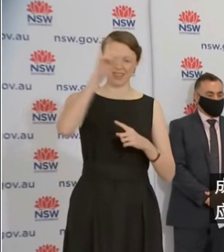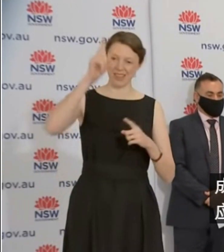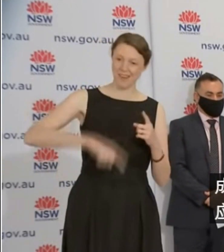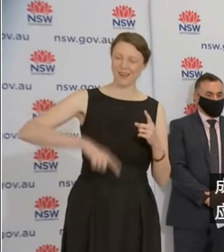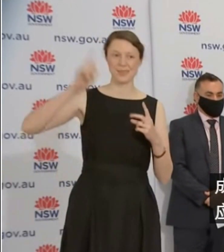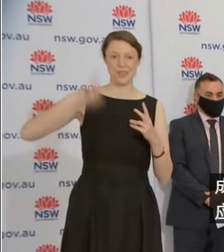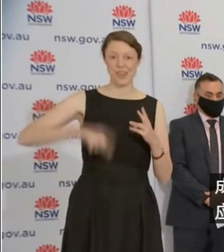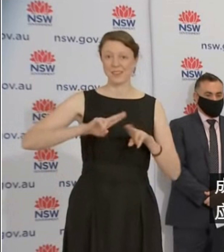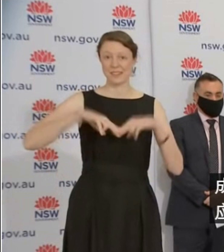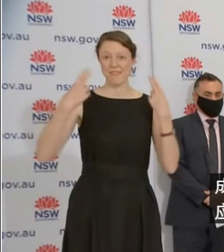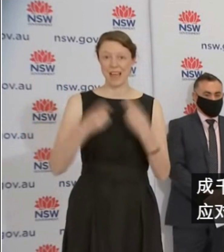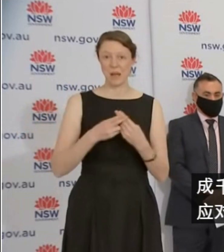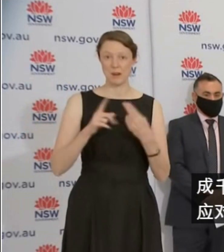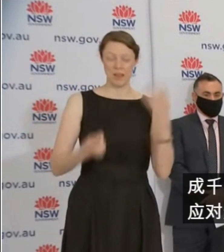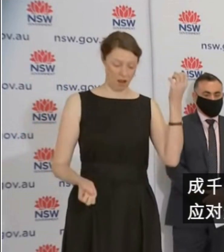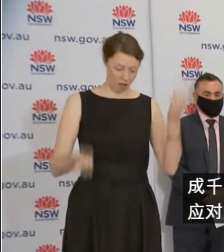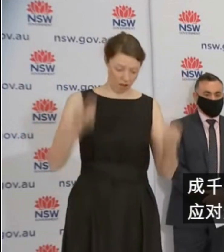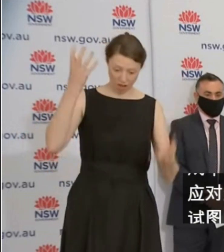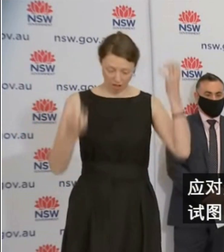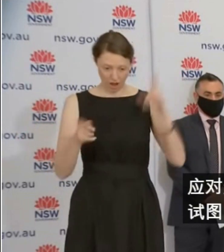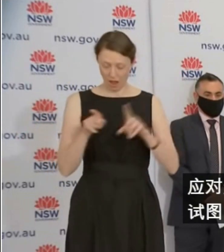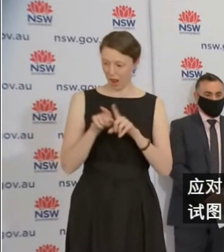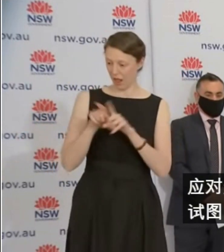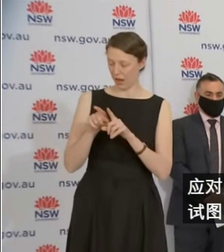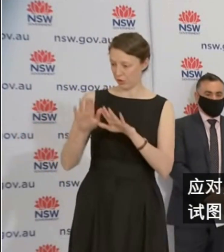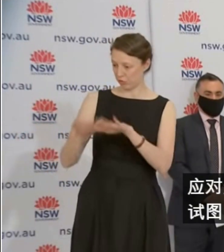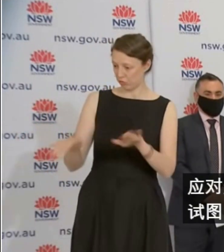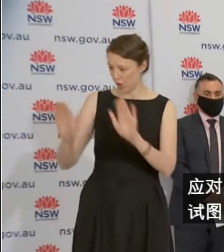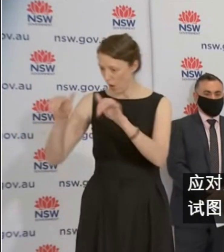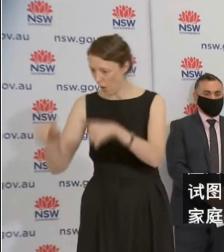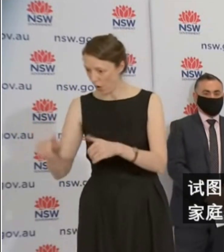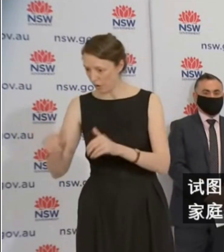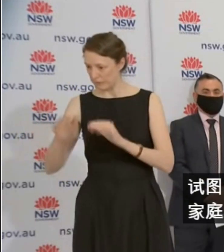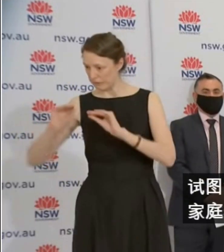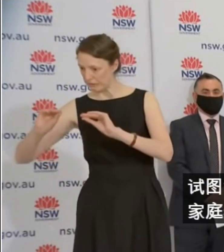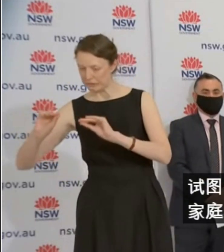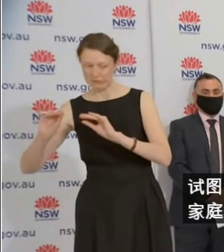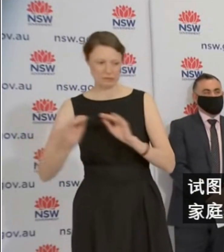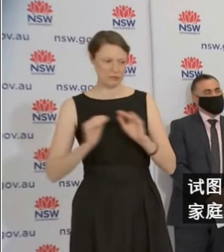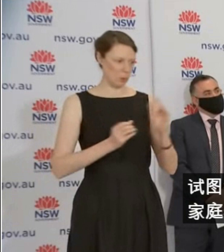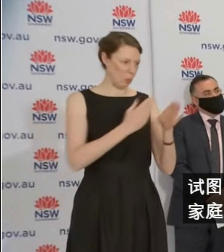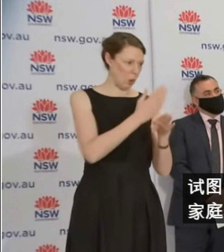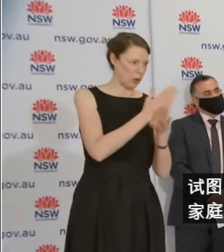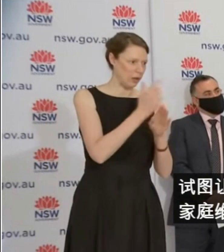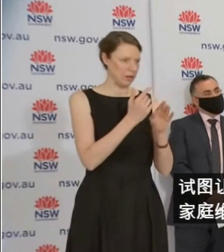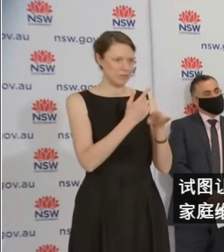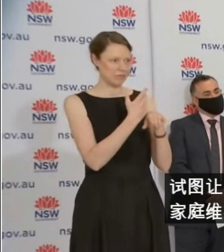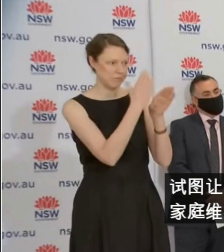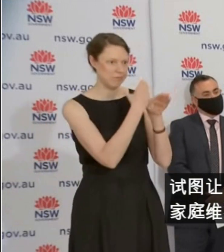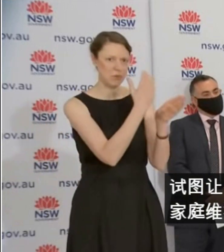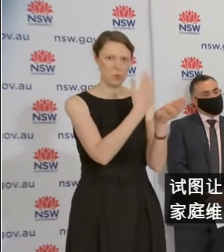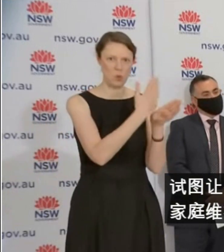juggling the competing challenges of working remotely, trying to keep the household afloat, and in many